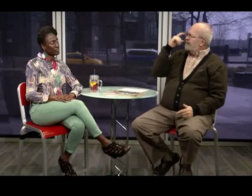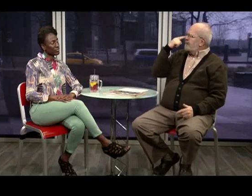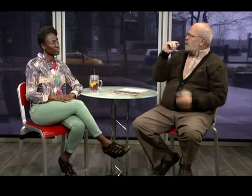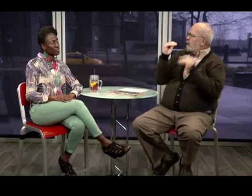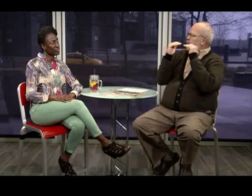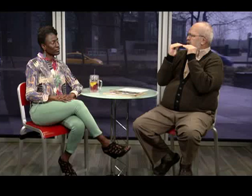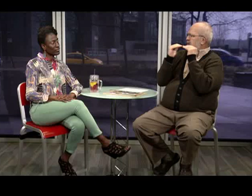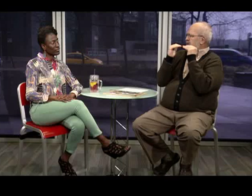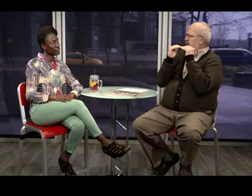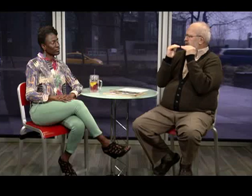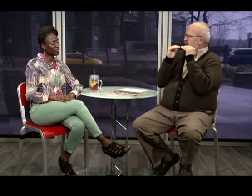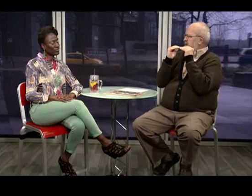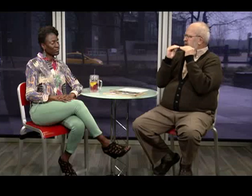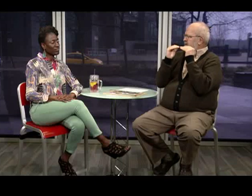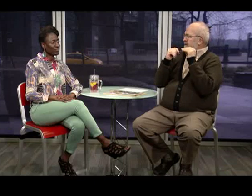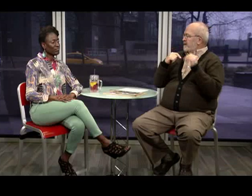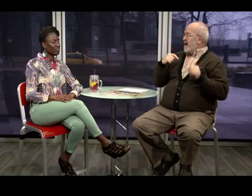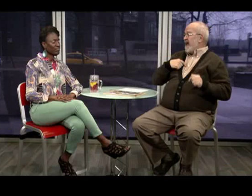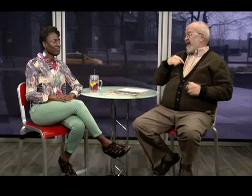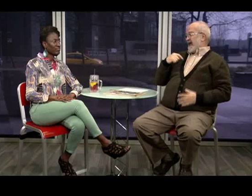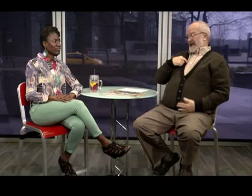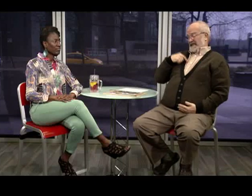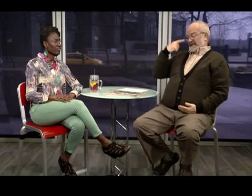use, and we are just looking for equality.